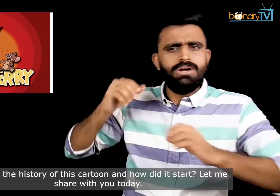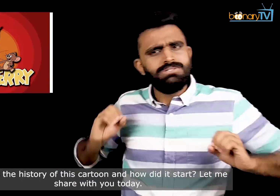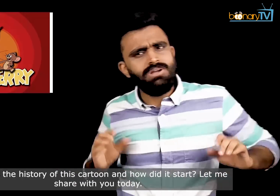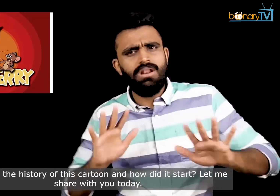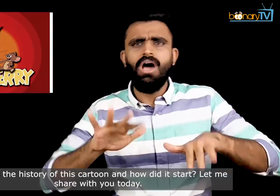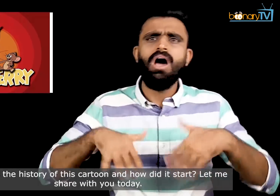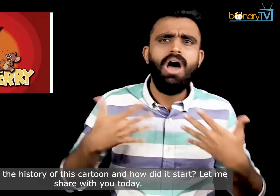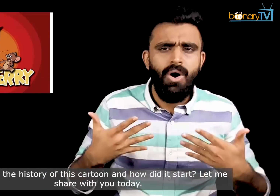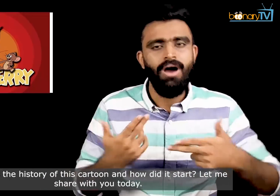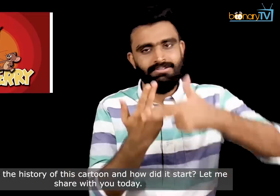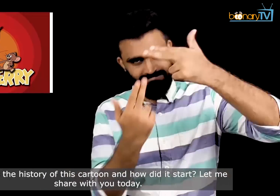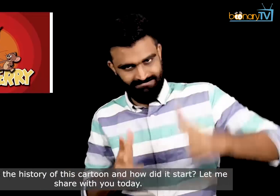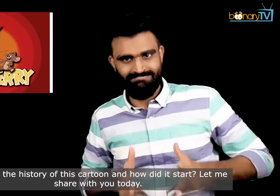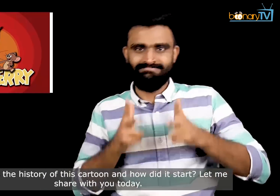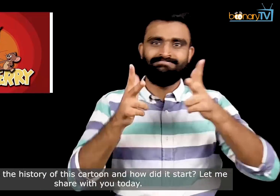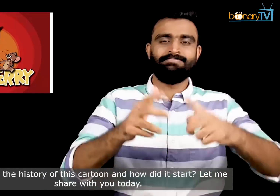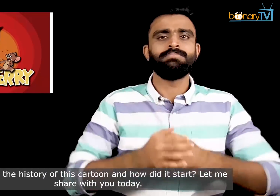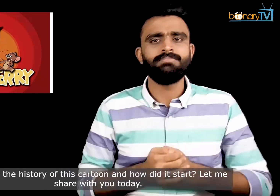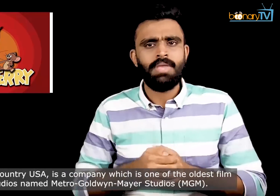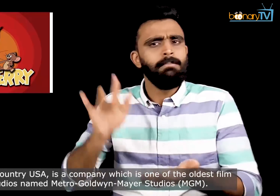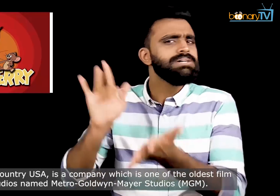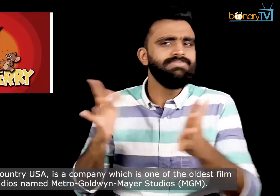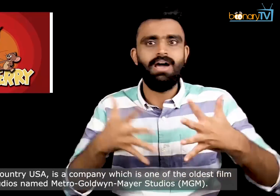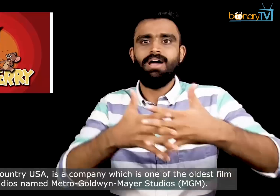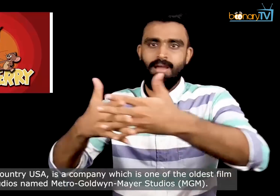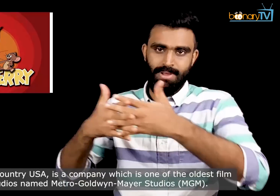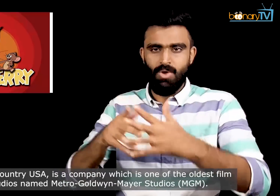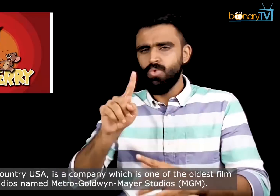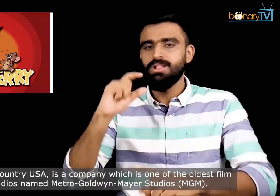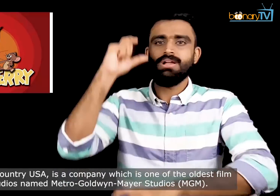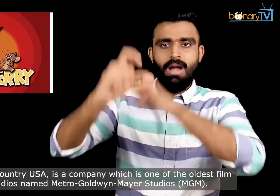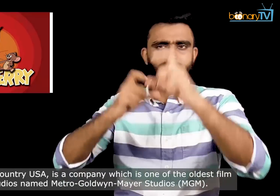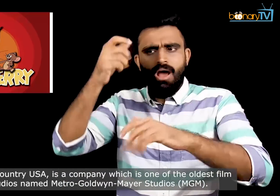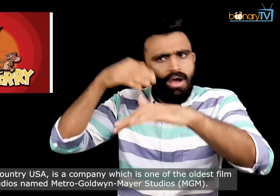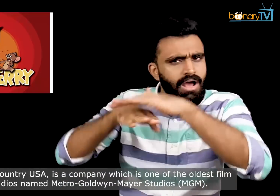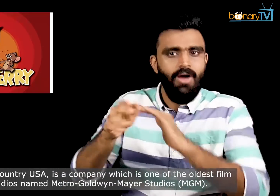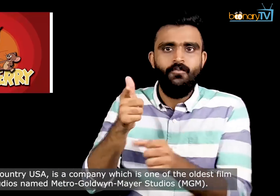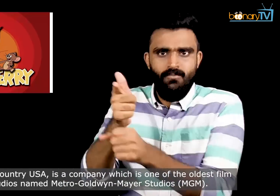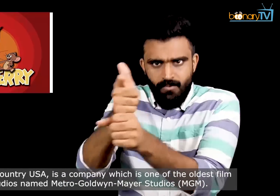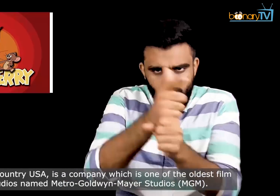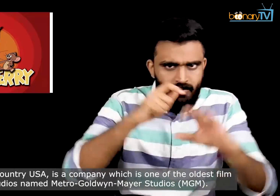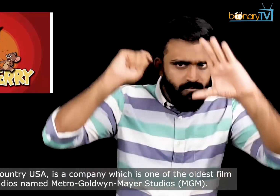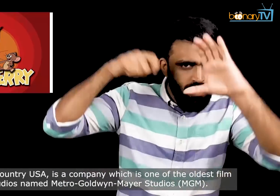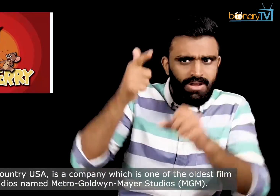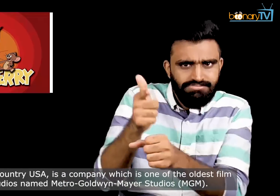start? Let me share with you today. In the country USA is a company which is one of the oldest film